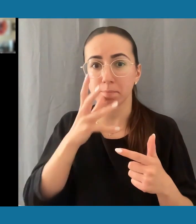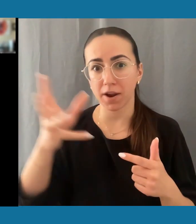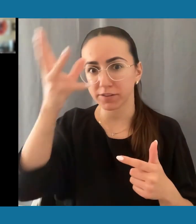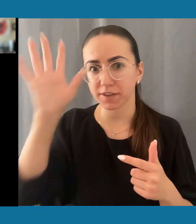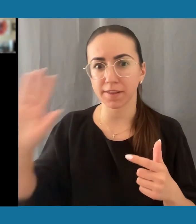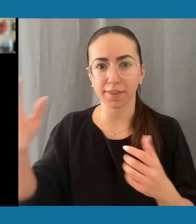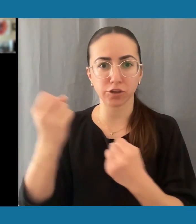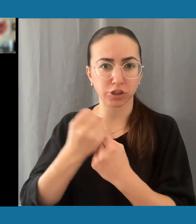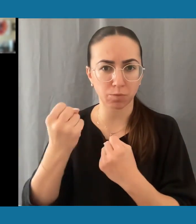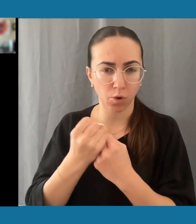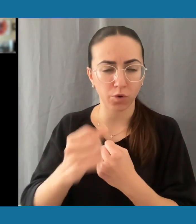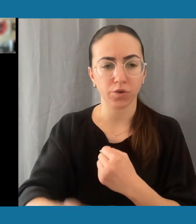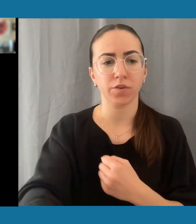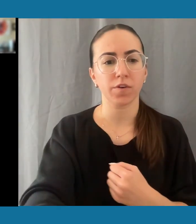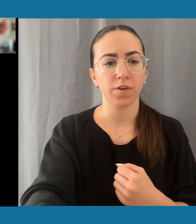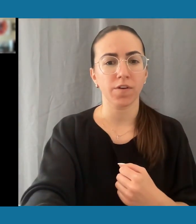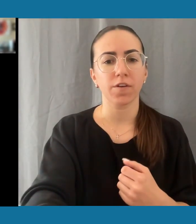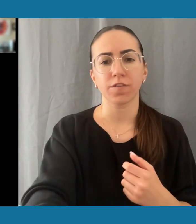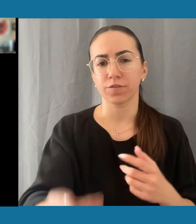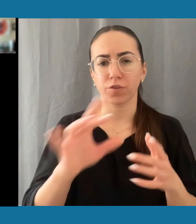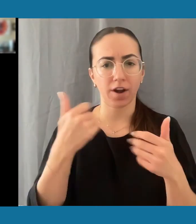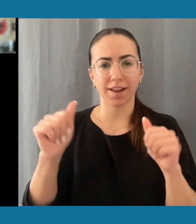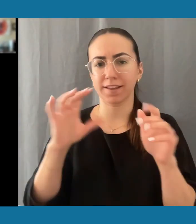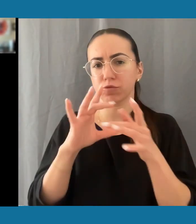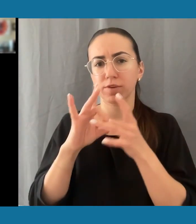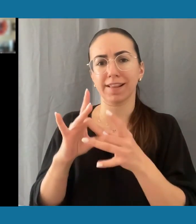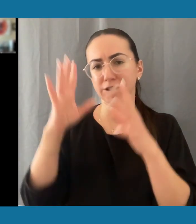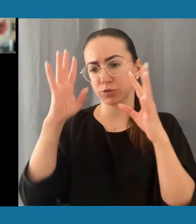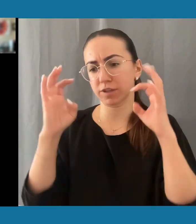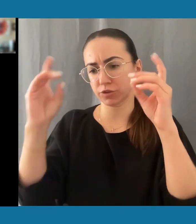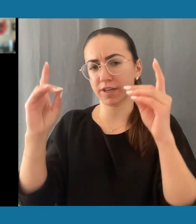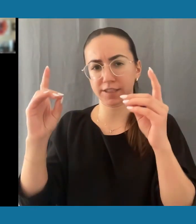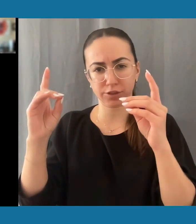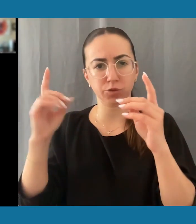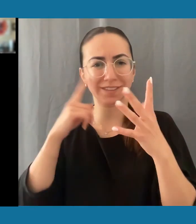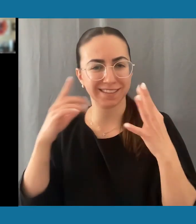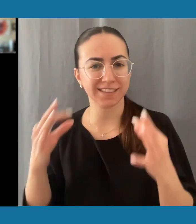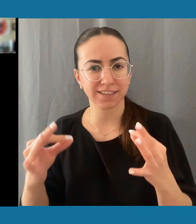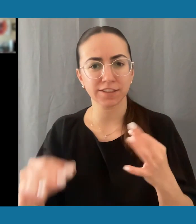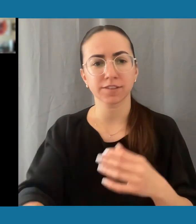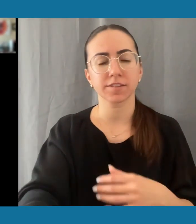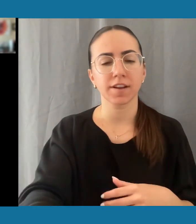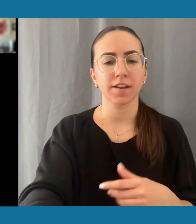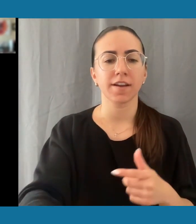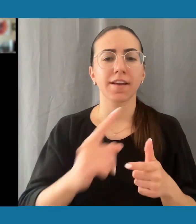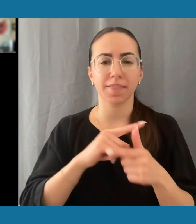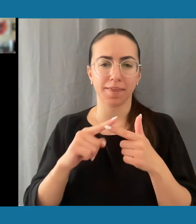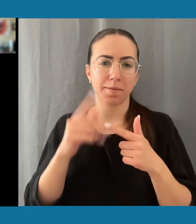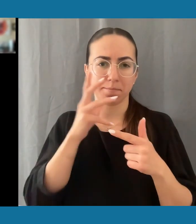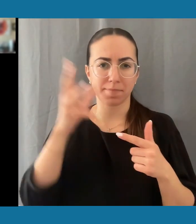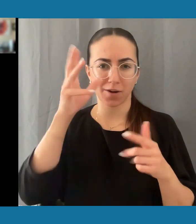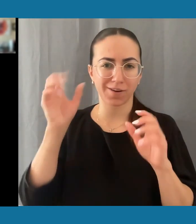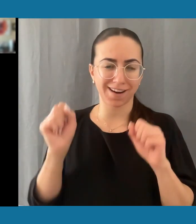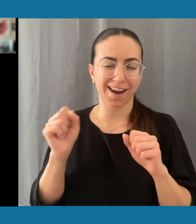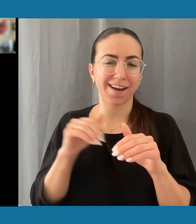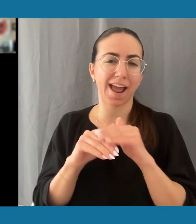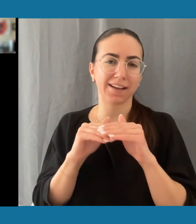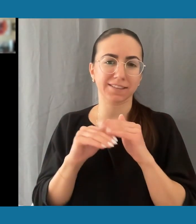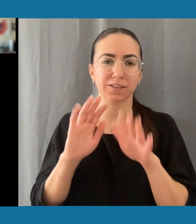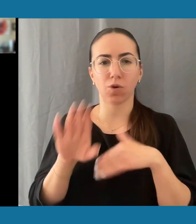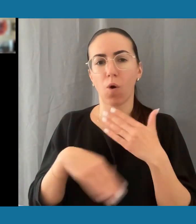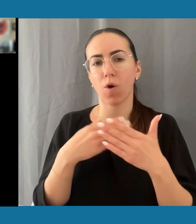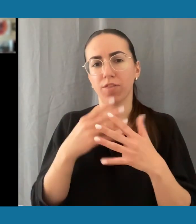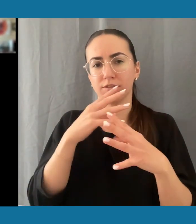their supporter for making educational decisions, and that parent will then be able to access those